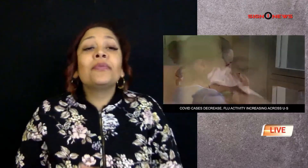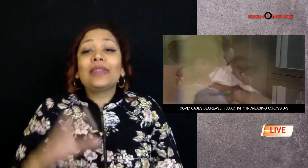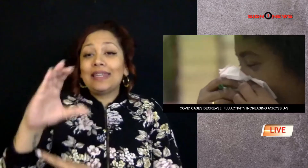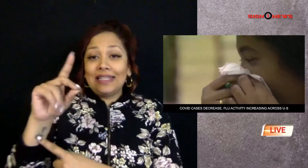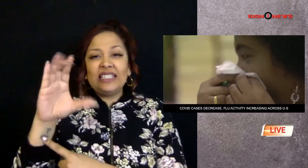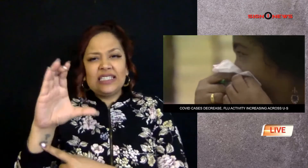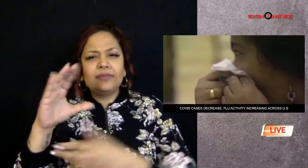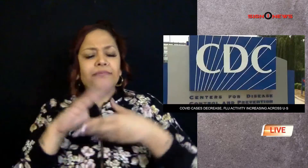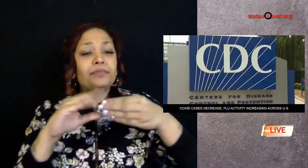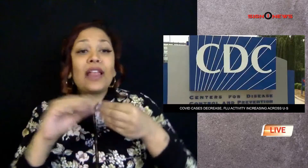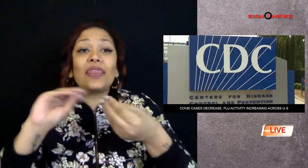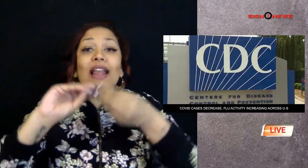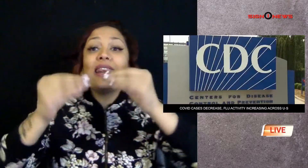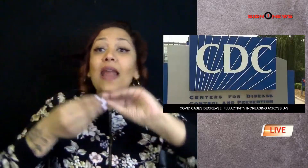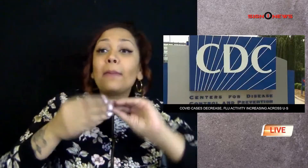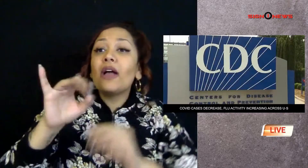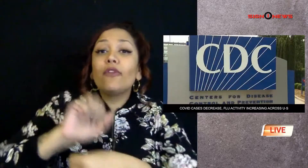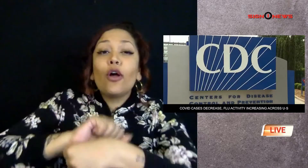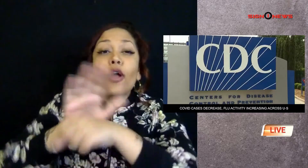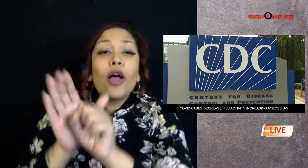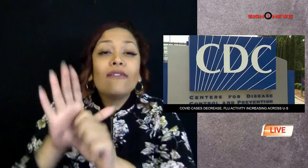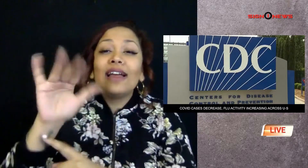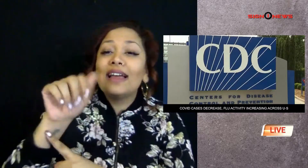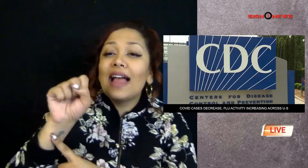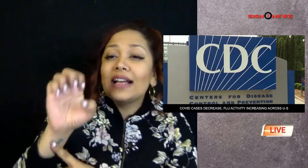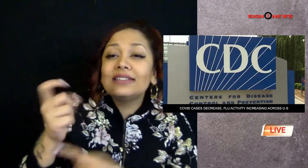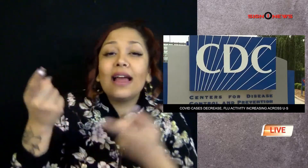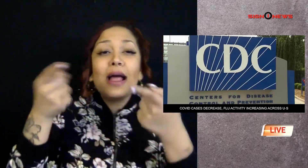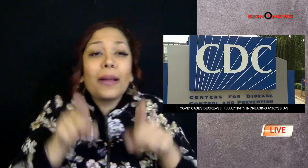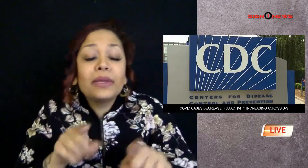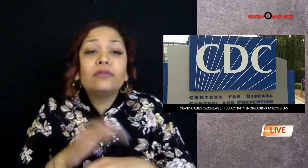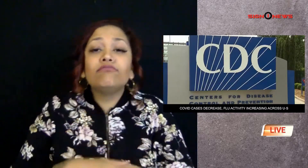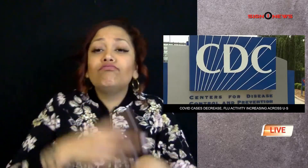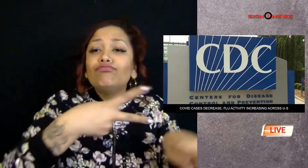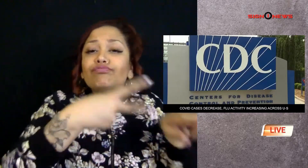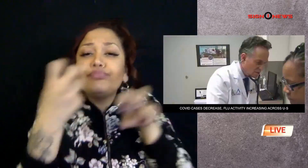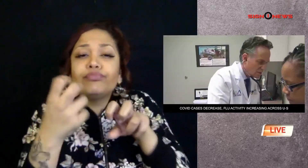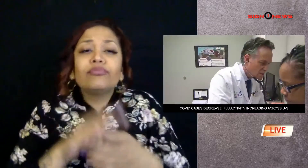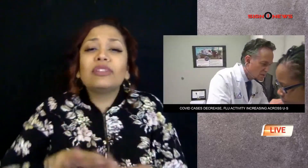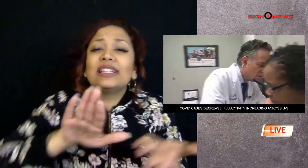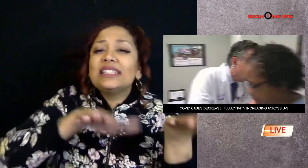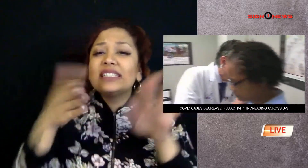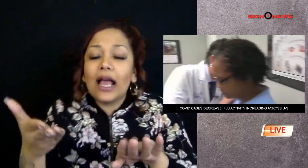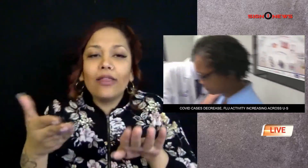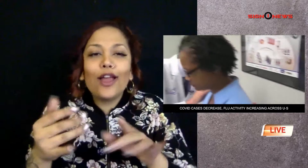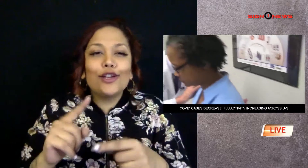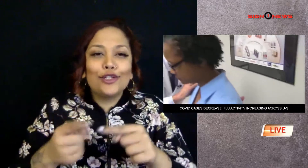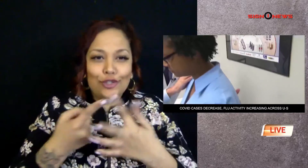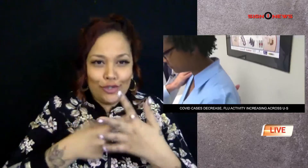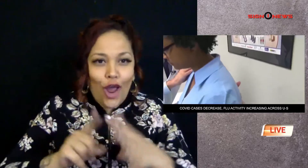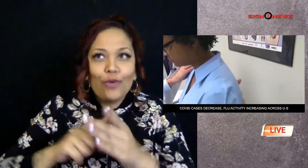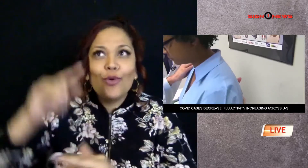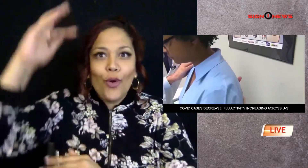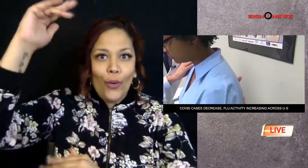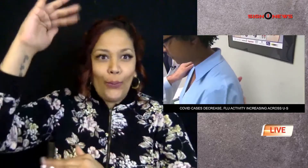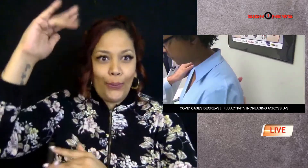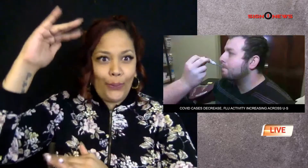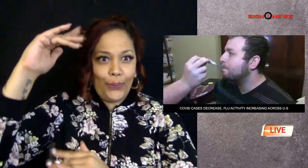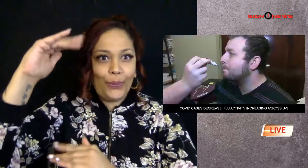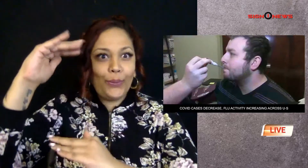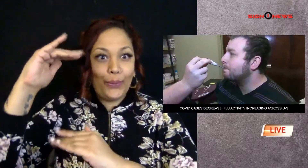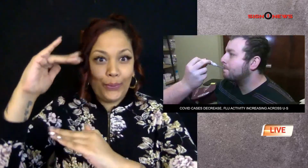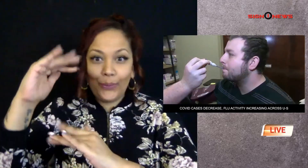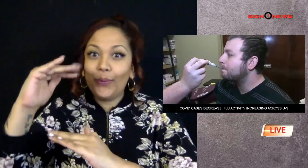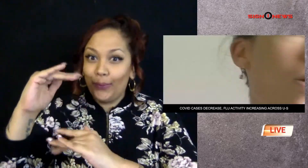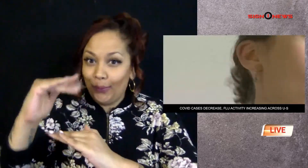Hey, we've got some good news. The CDC says the number of COVID cases, hospitalizations,